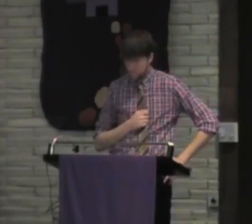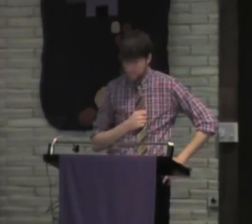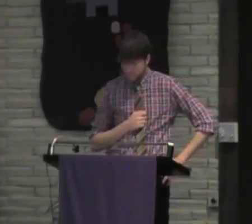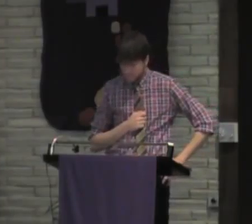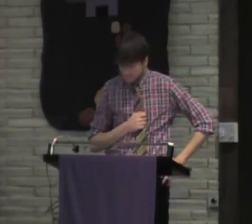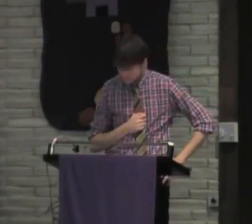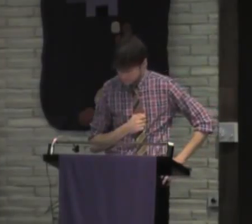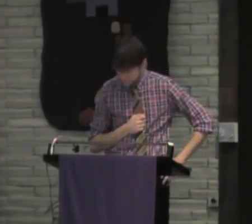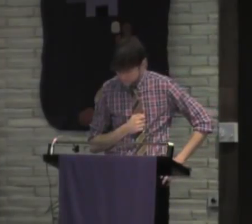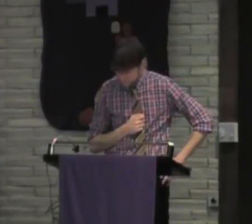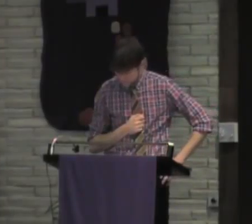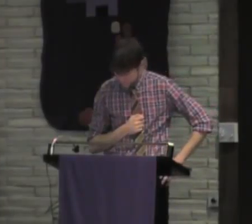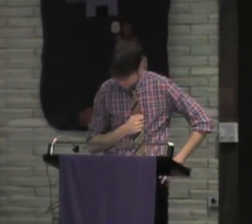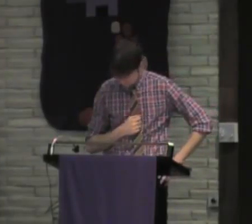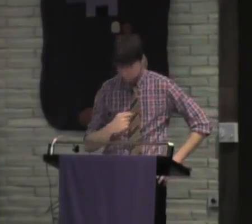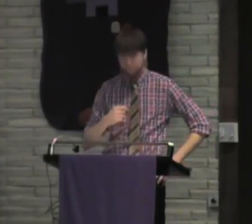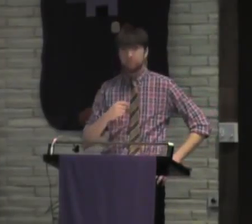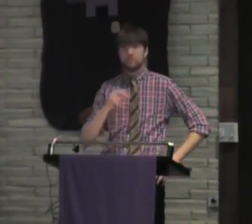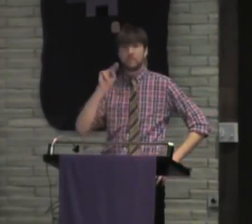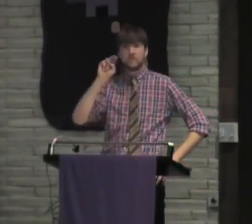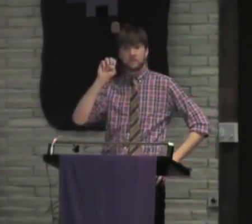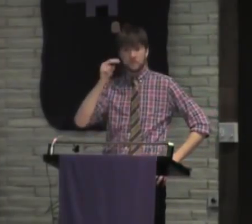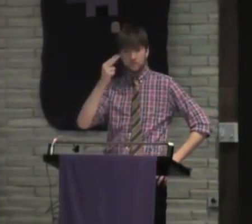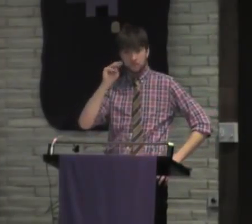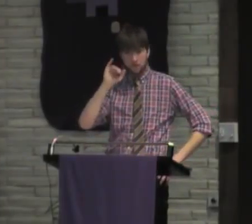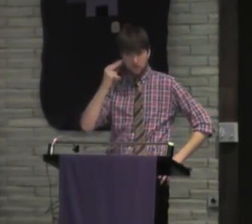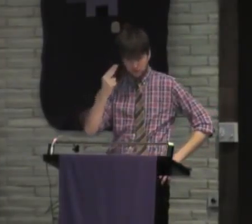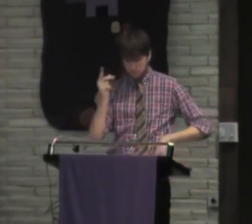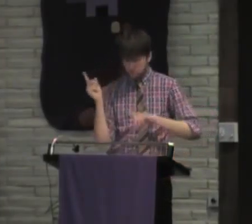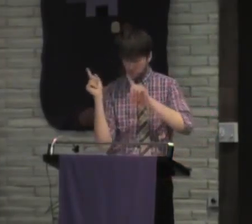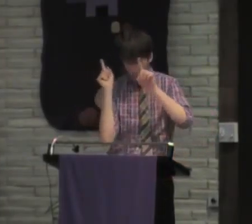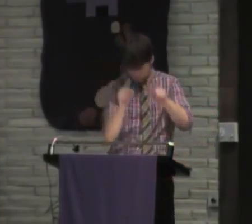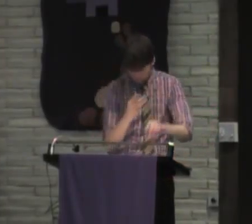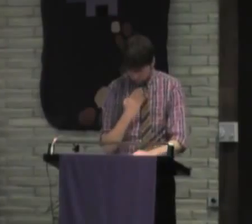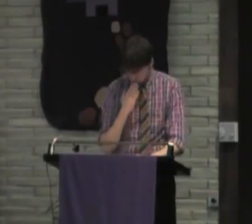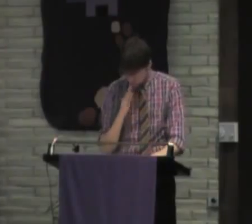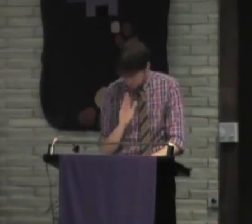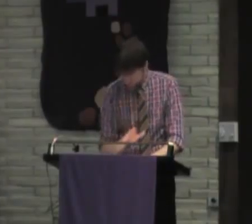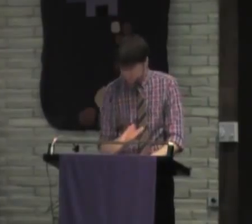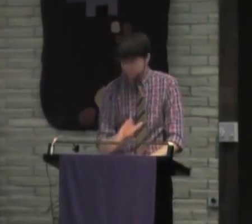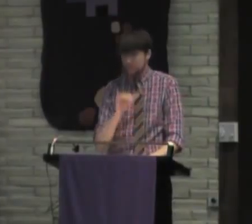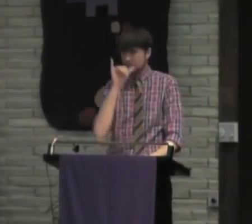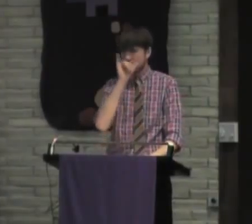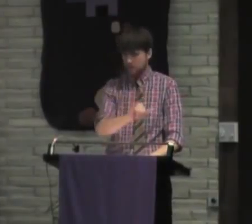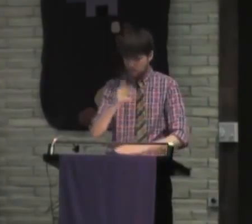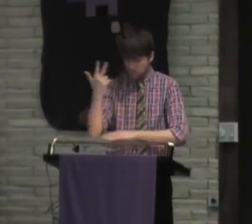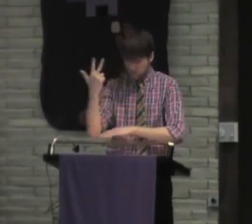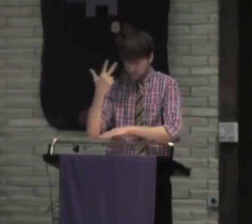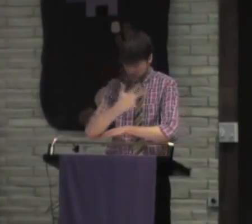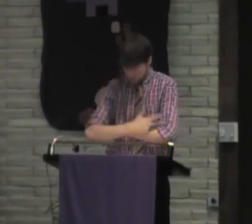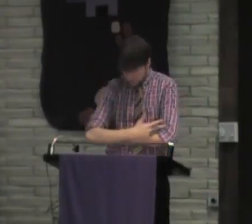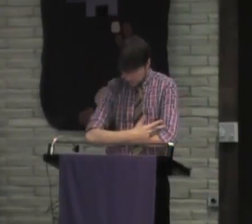chapter 2 here, it says that Nehemiah went to Jerusalem, and after staying there